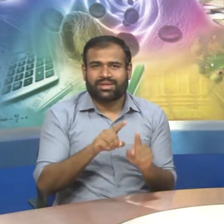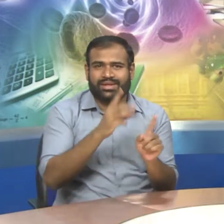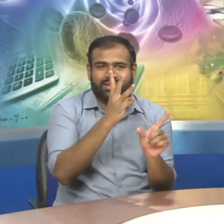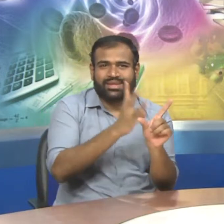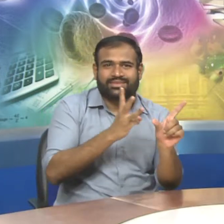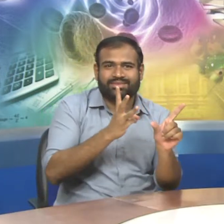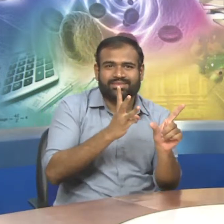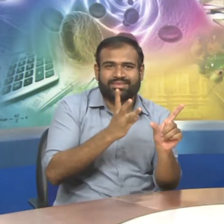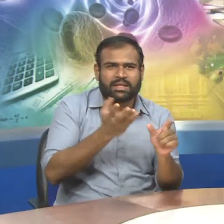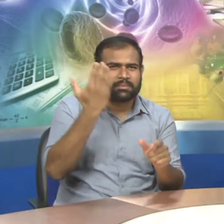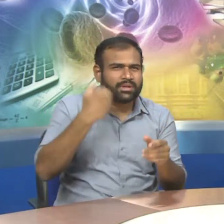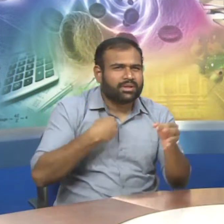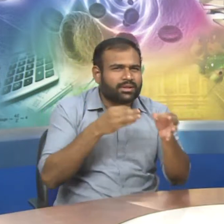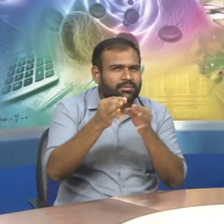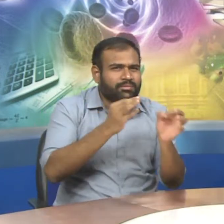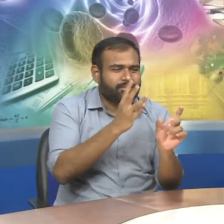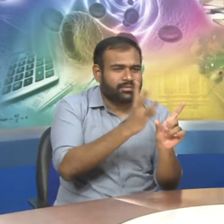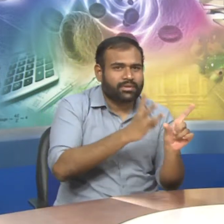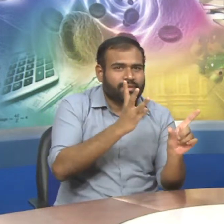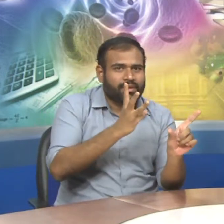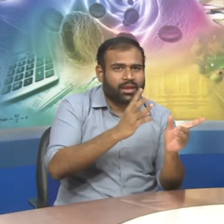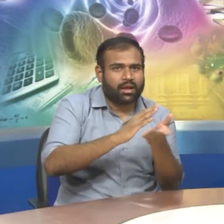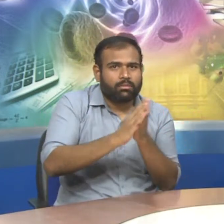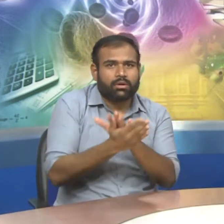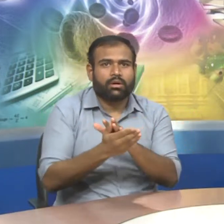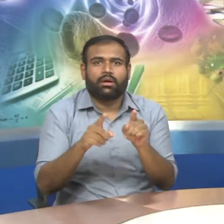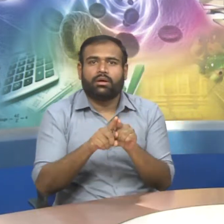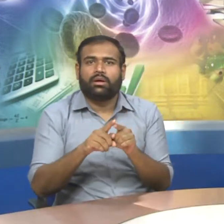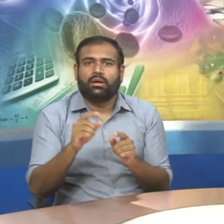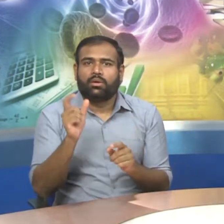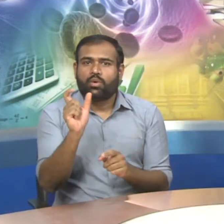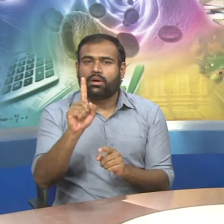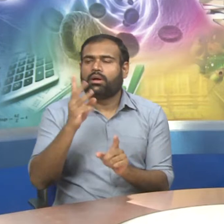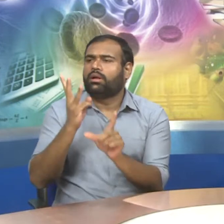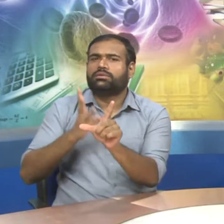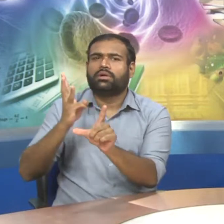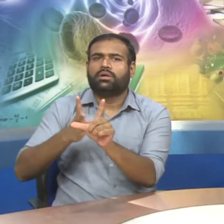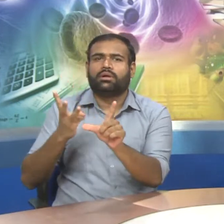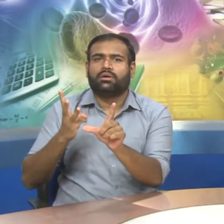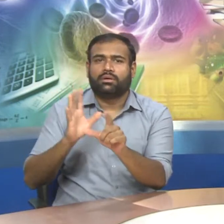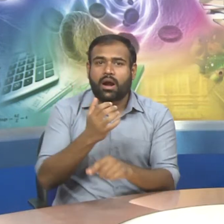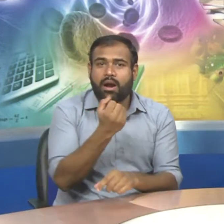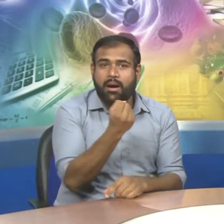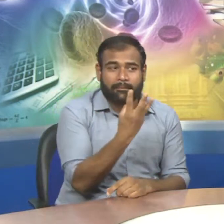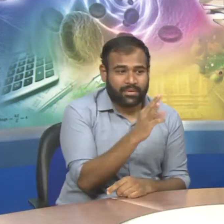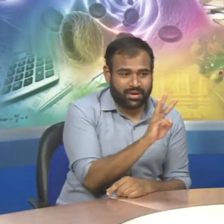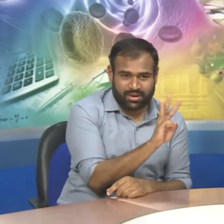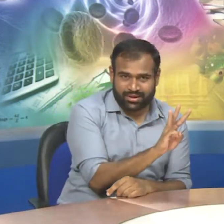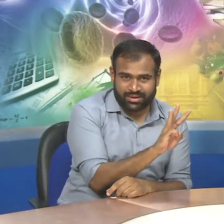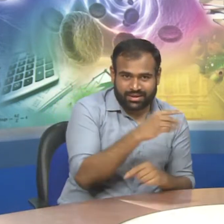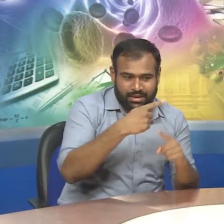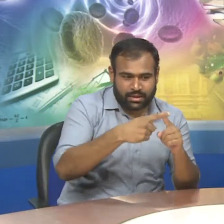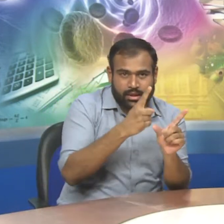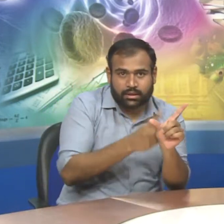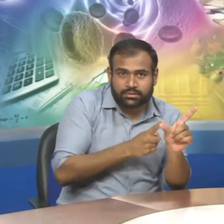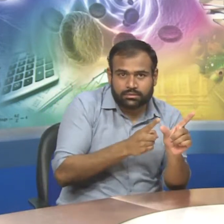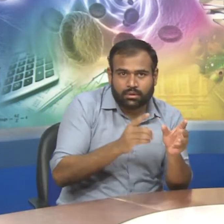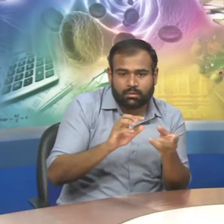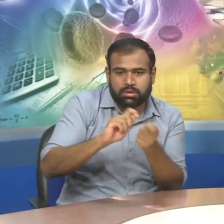see the examples which are on screen also. Number plus year. So we use number and